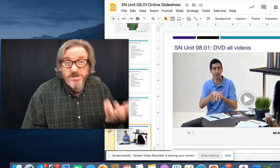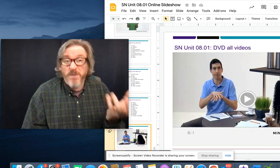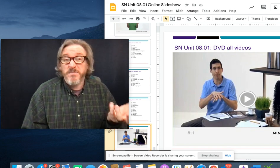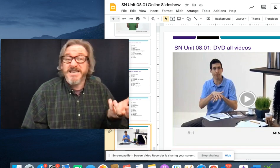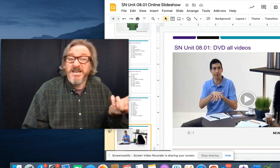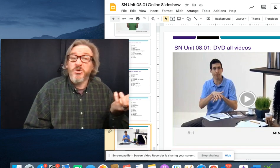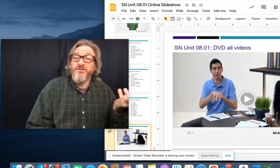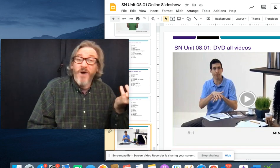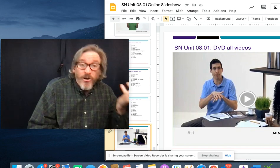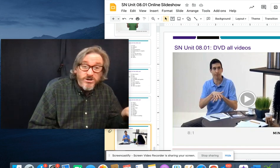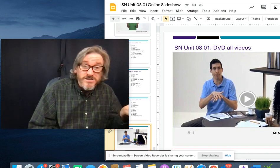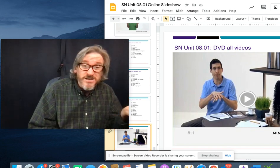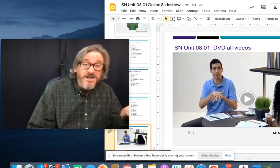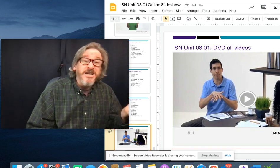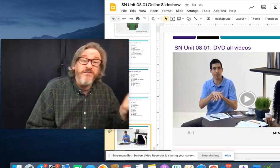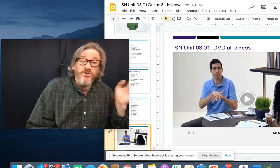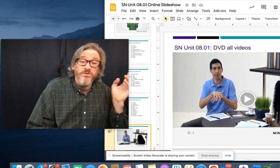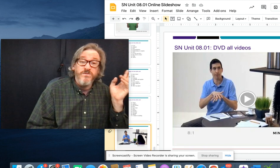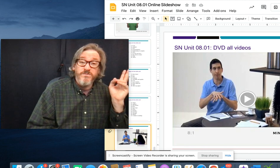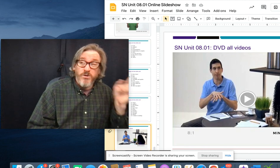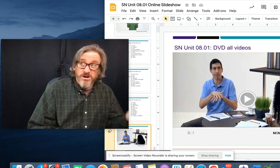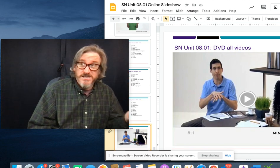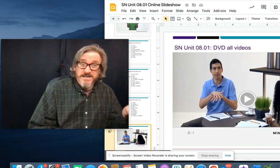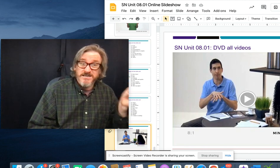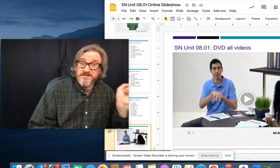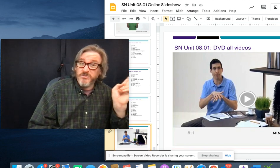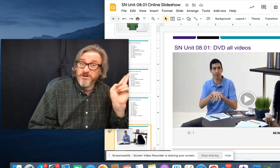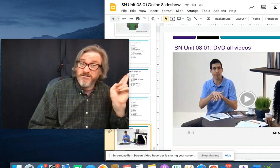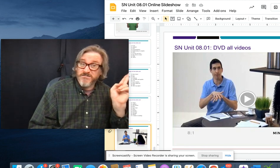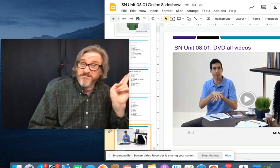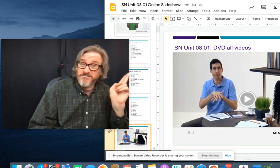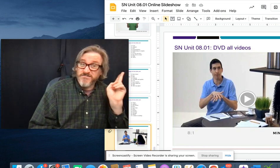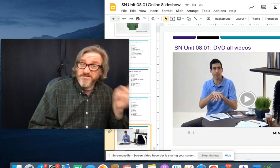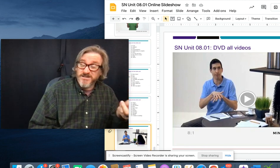And then review all of these, practicing positive and